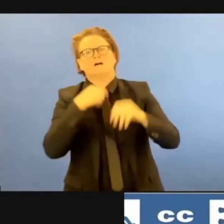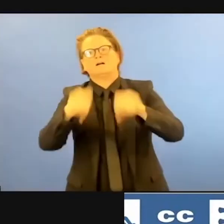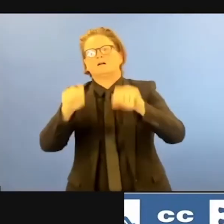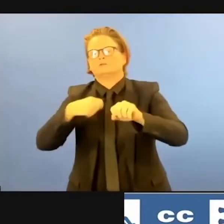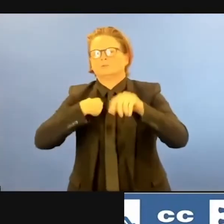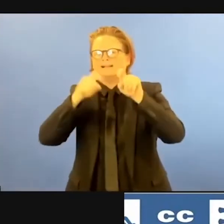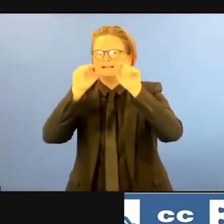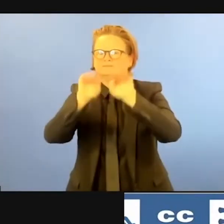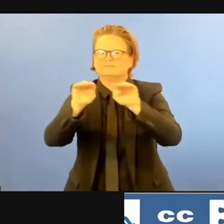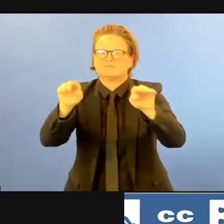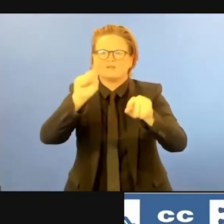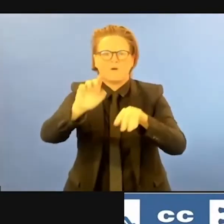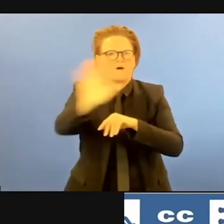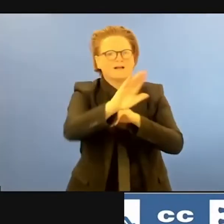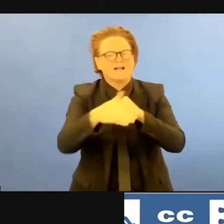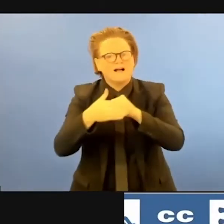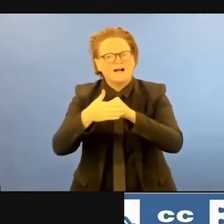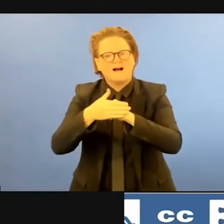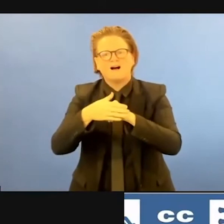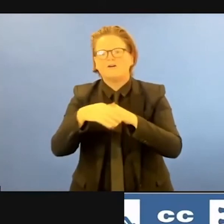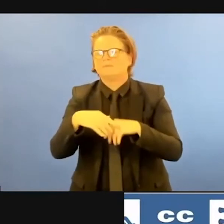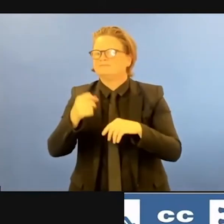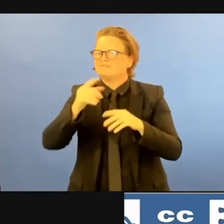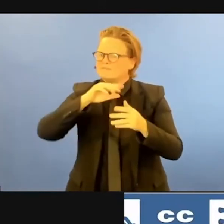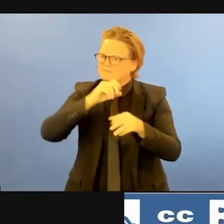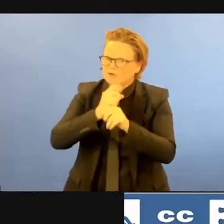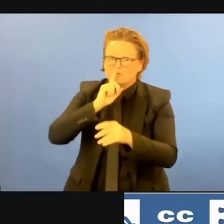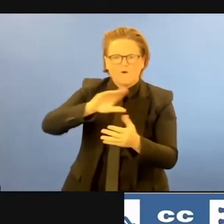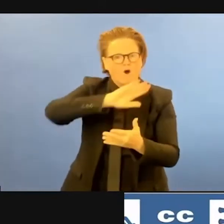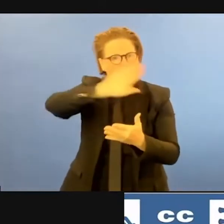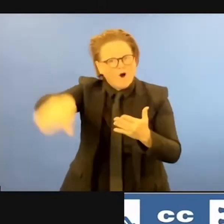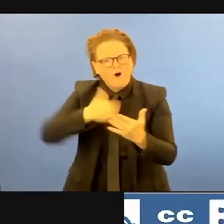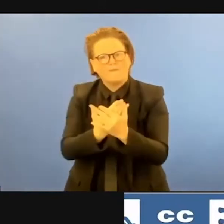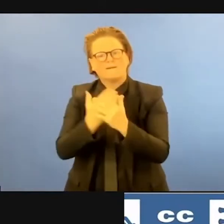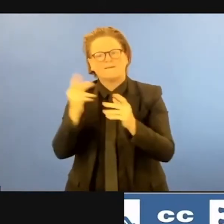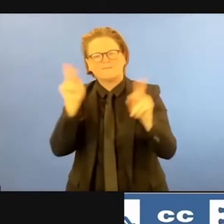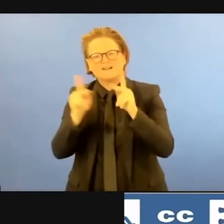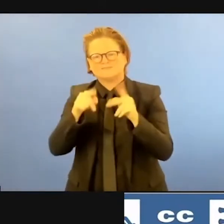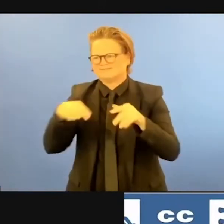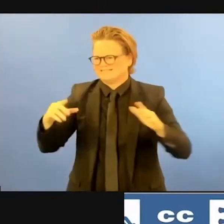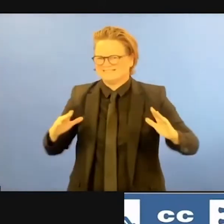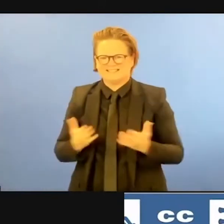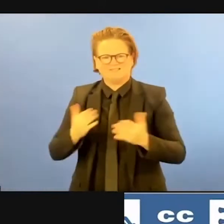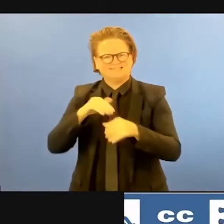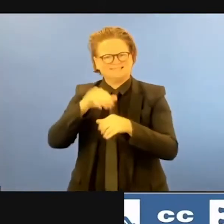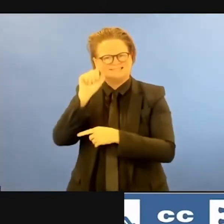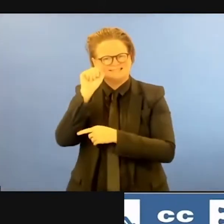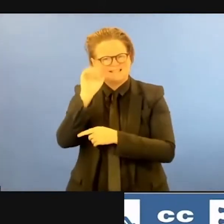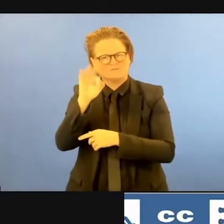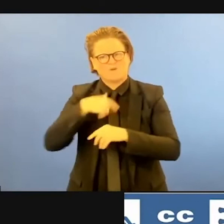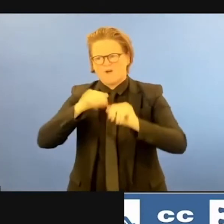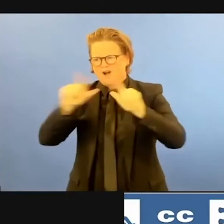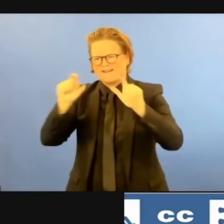city vaccinated, and definitely no one department and no one city organization can do this on their own. So I would